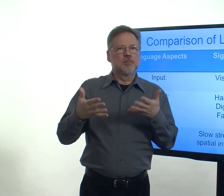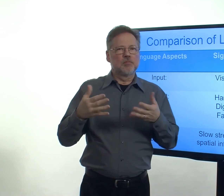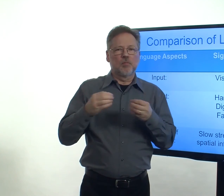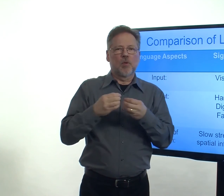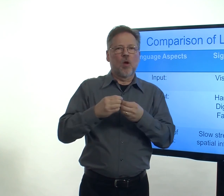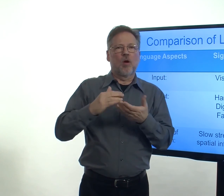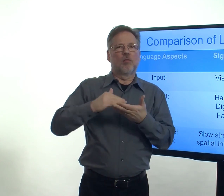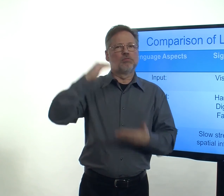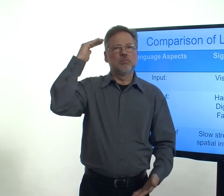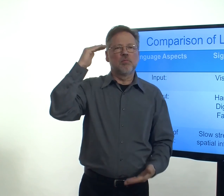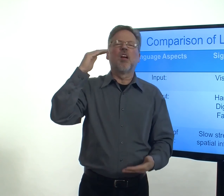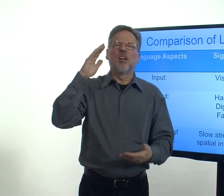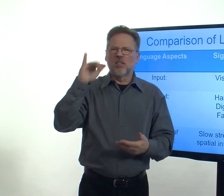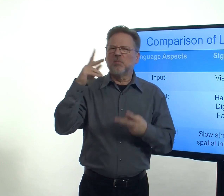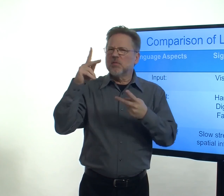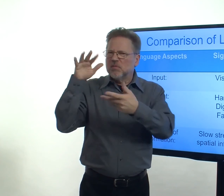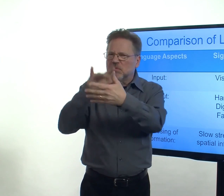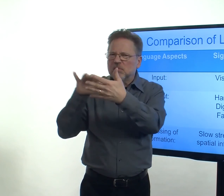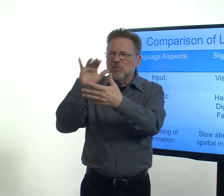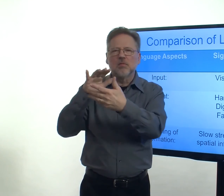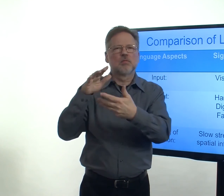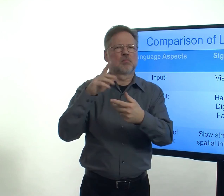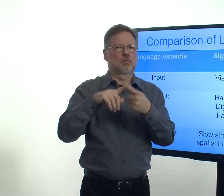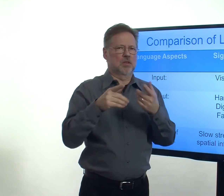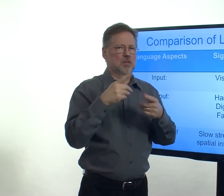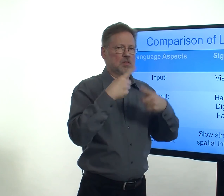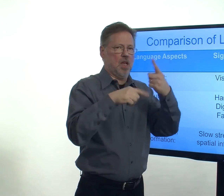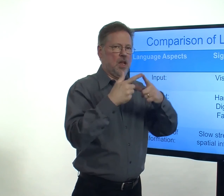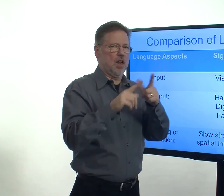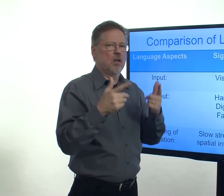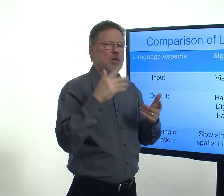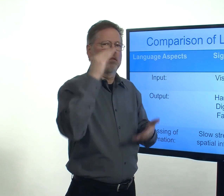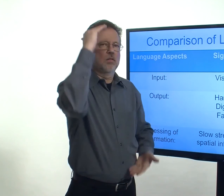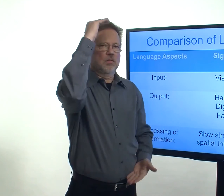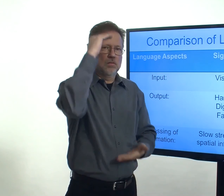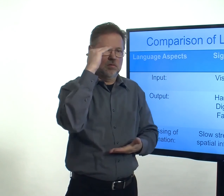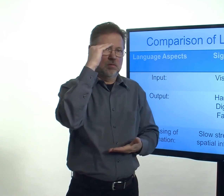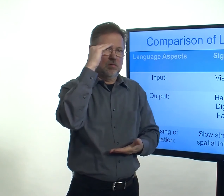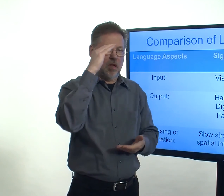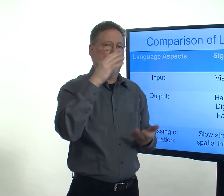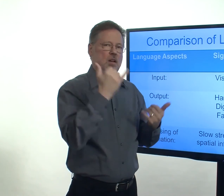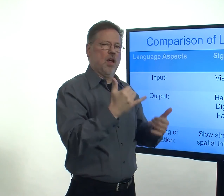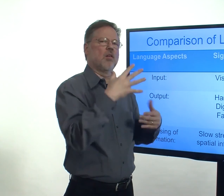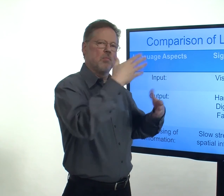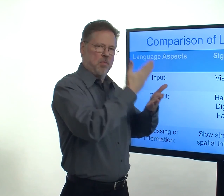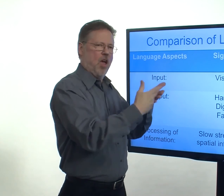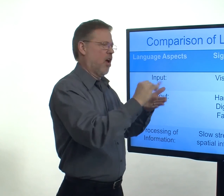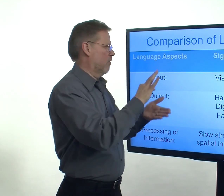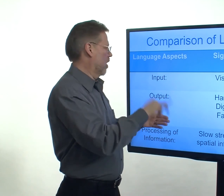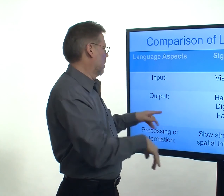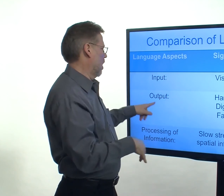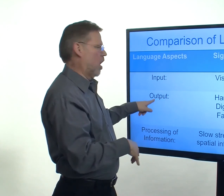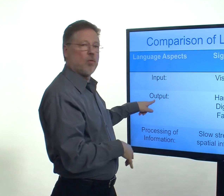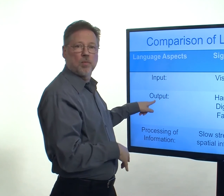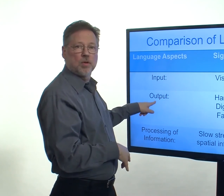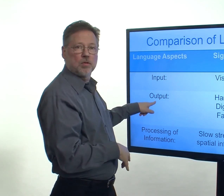use the entire body, which is studied by some, but in sign language, signing space is far more constrained. That's also part of the output.